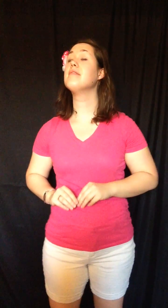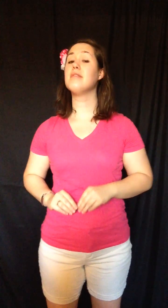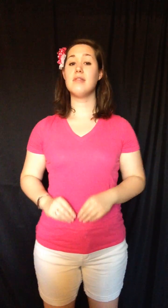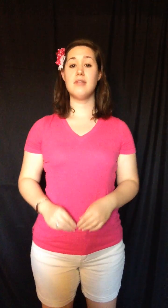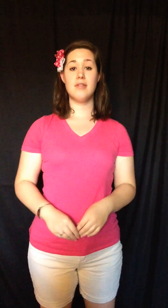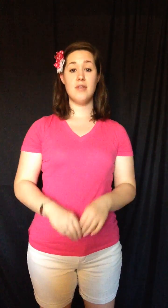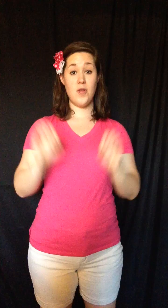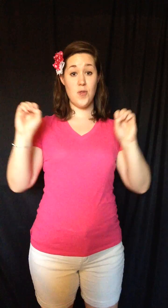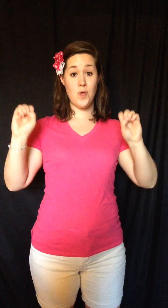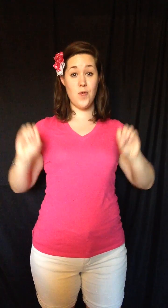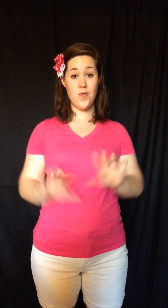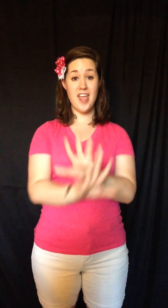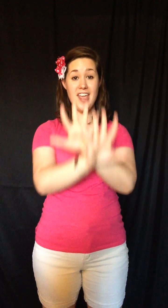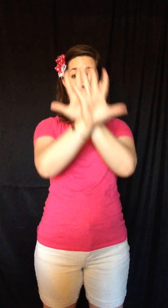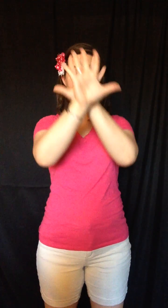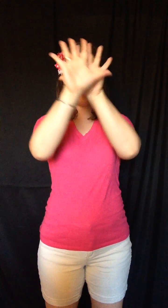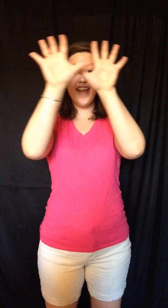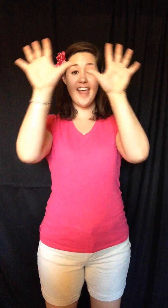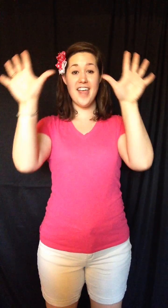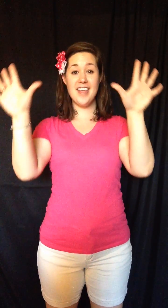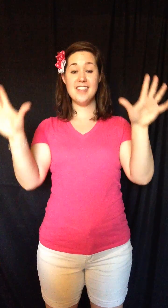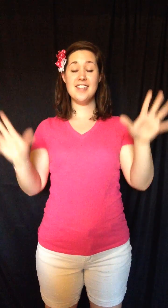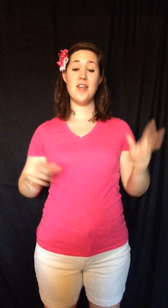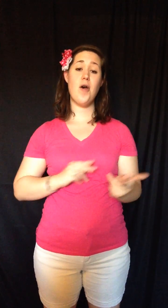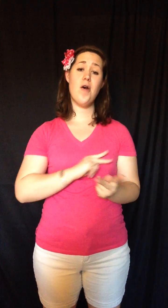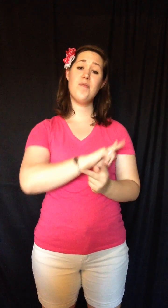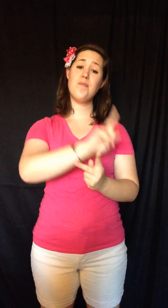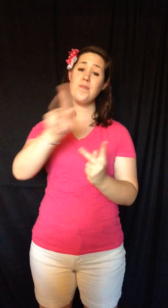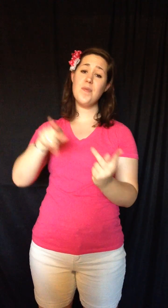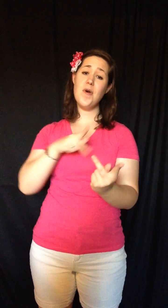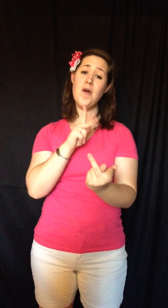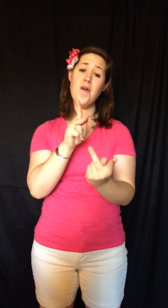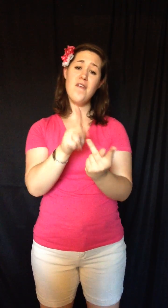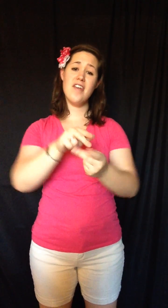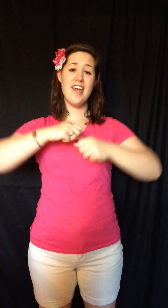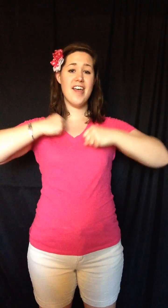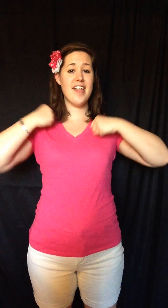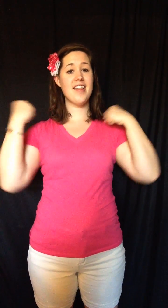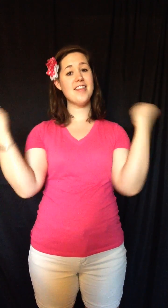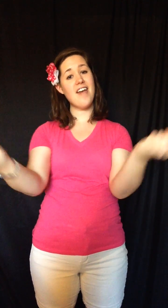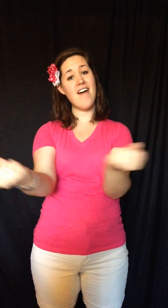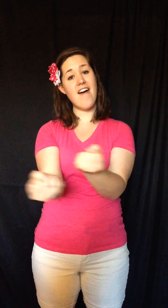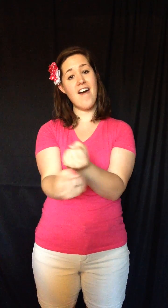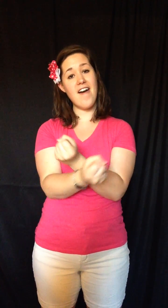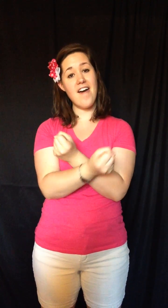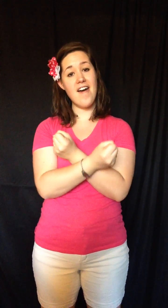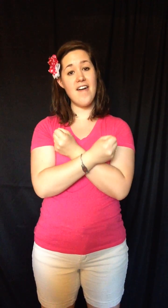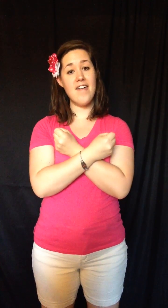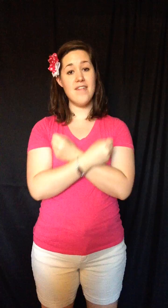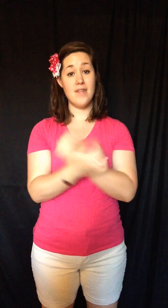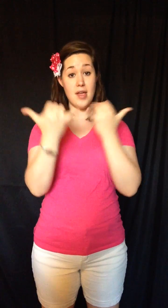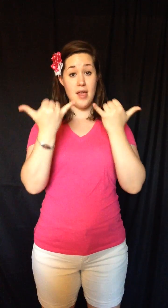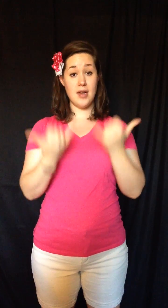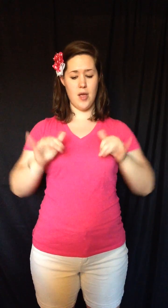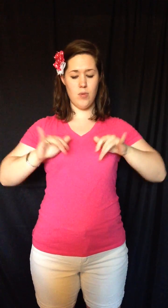The radiance of perfect love Now